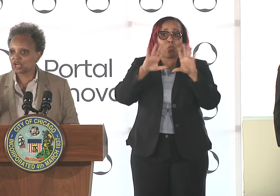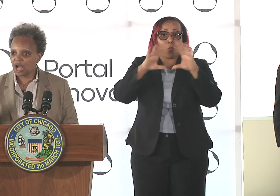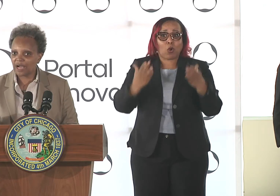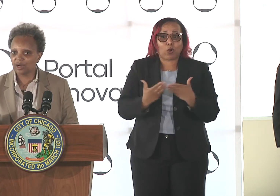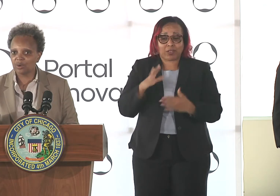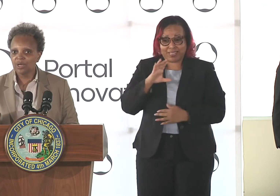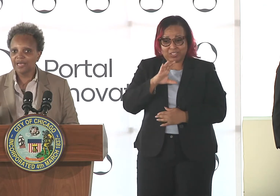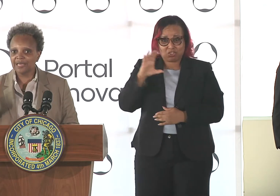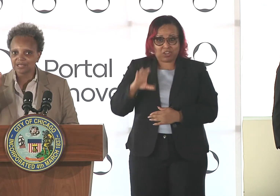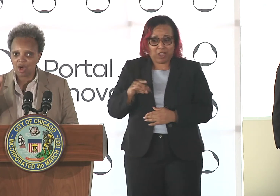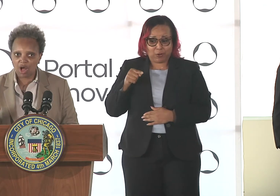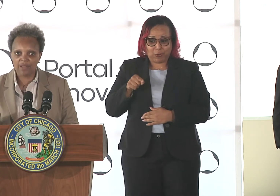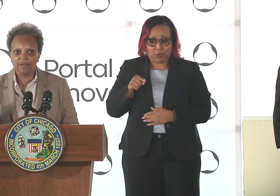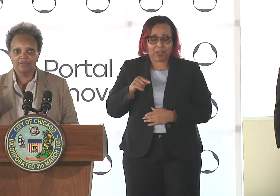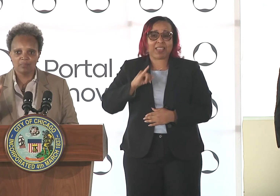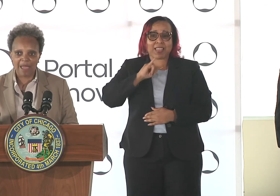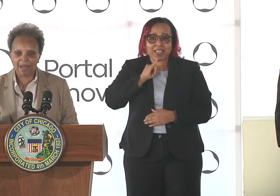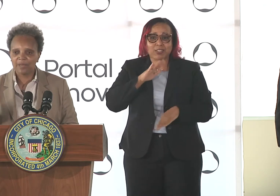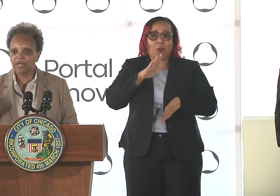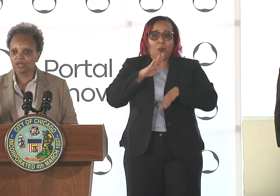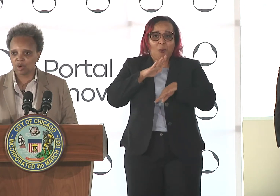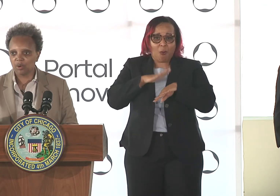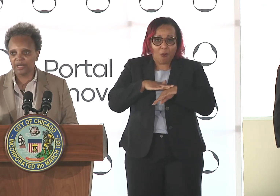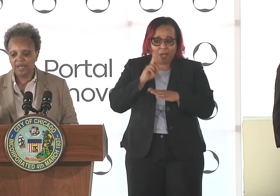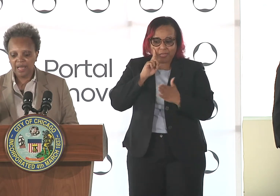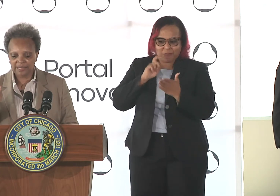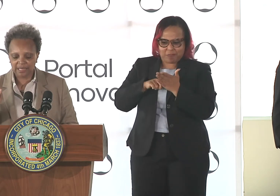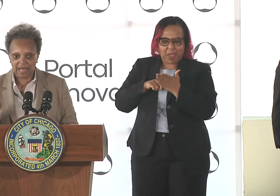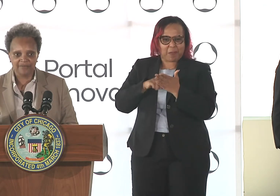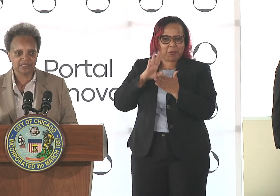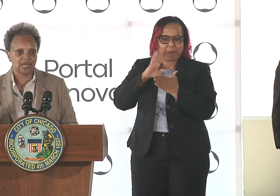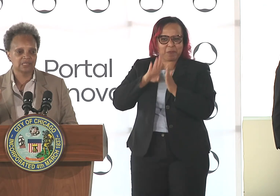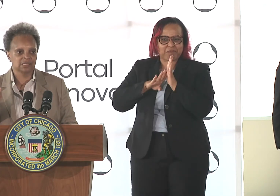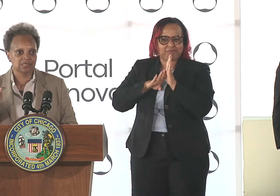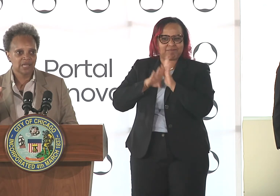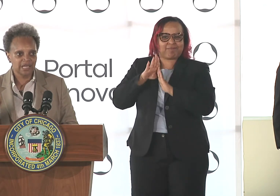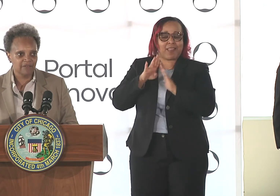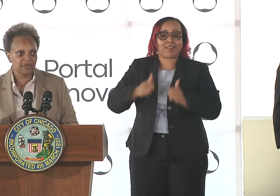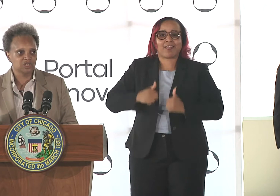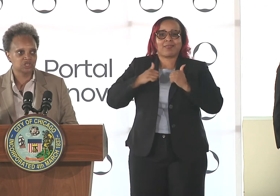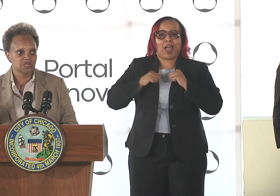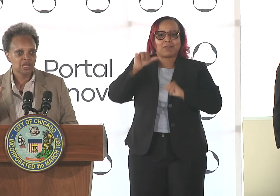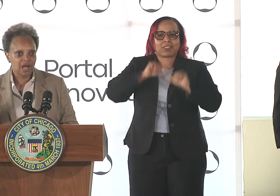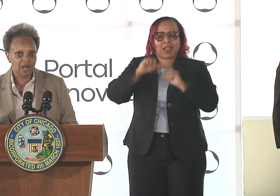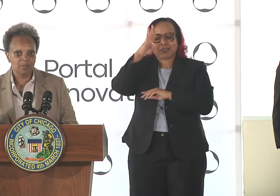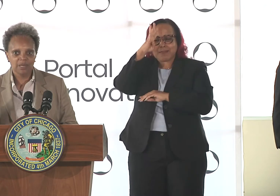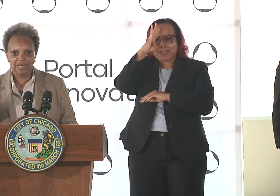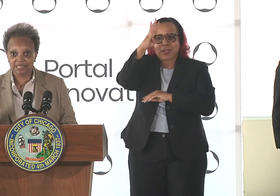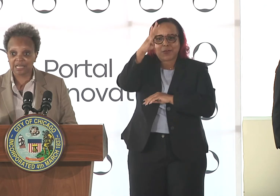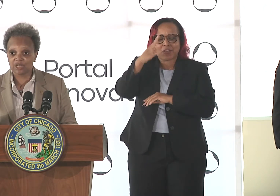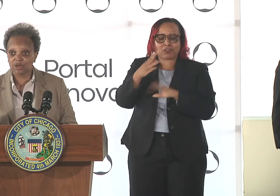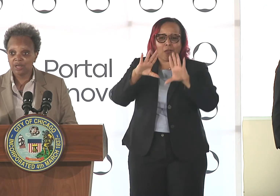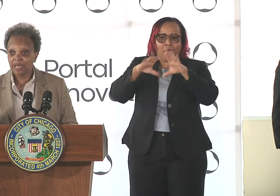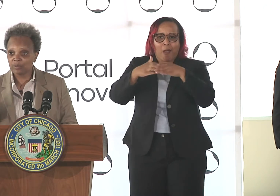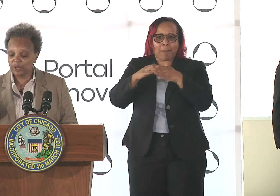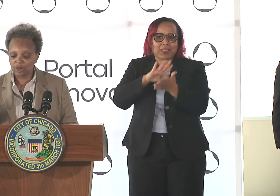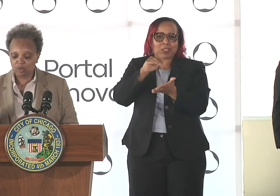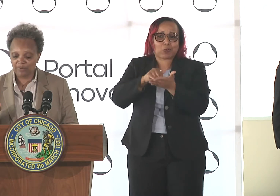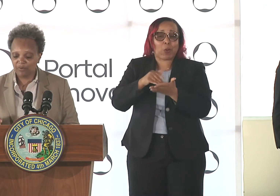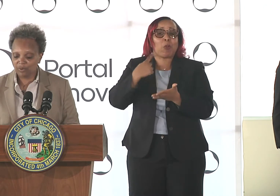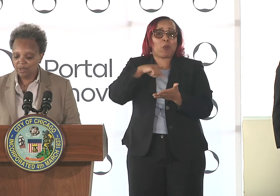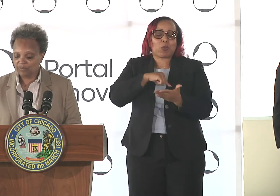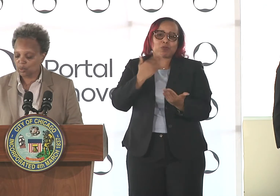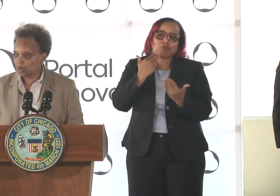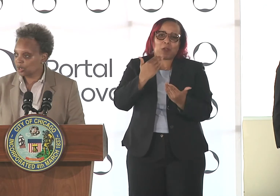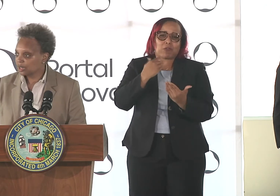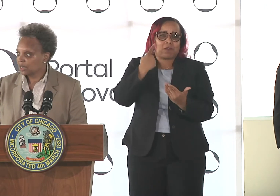that Chicago is on the map and growing as a life sciences innovation hub and center, and we are